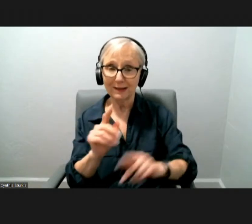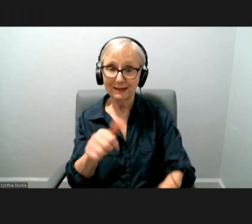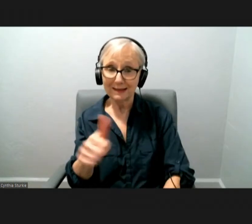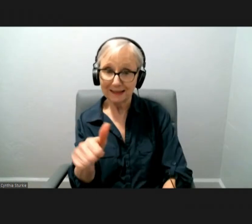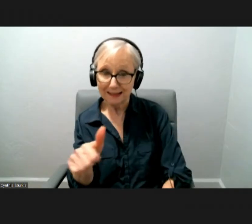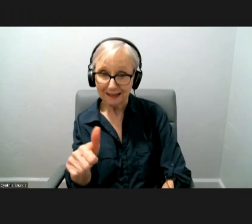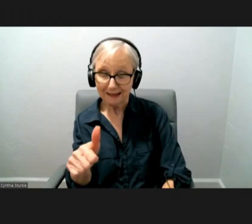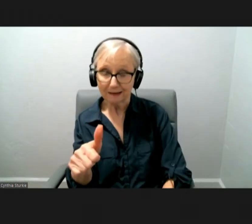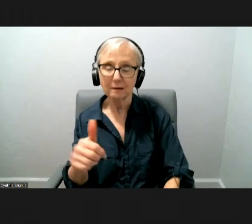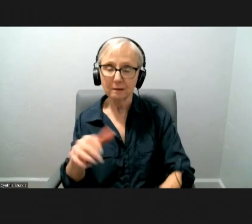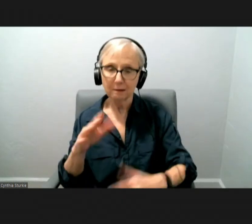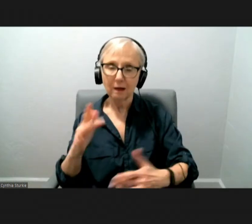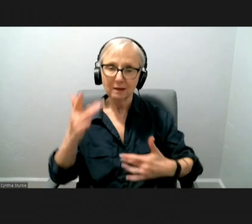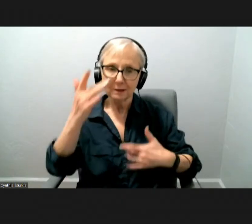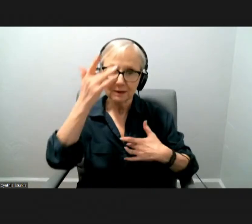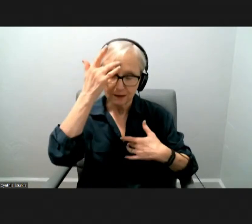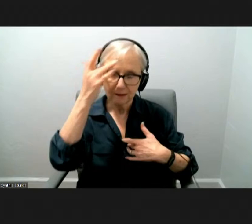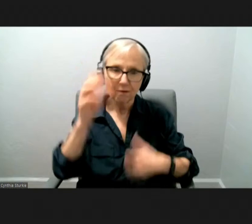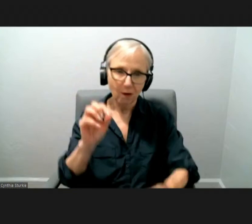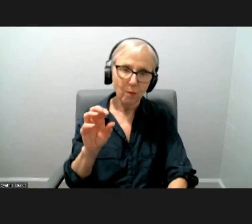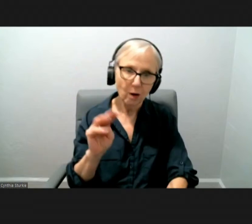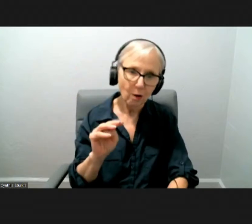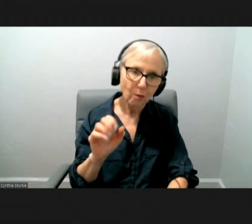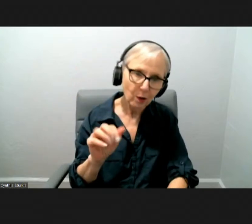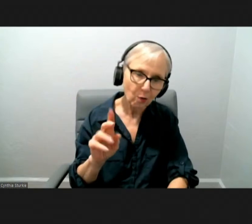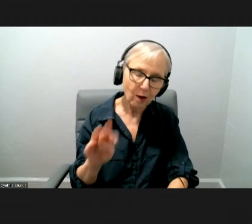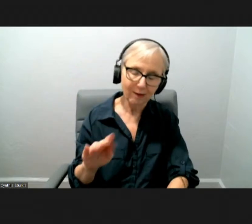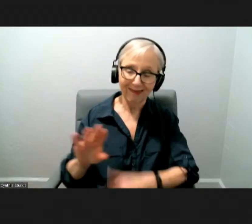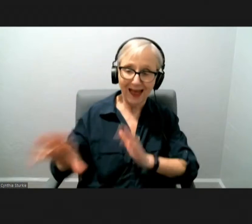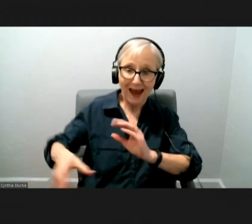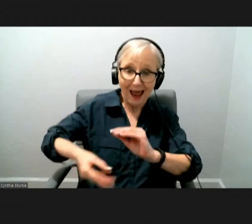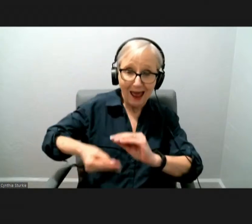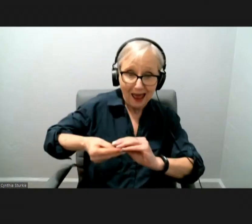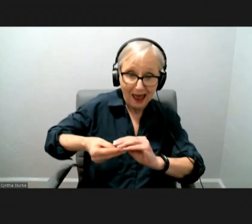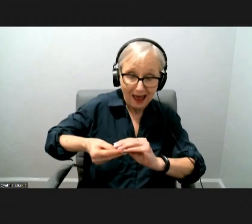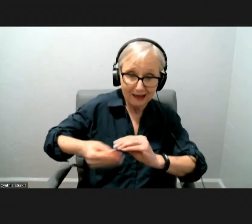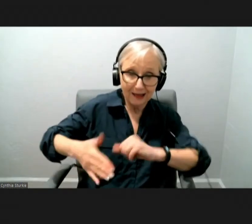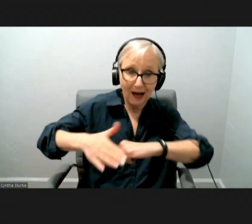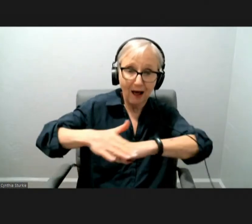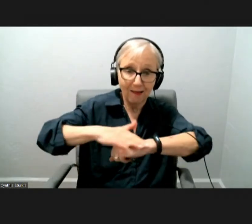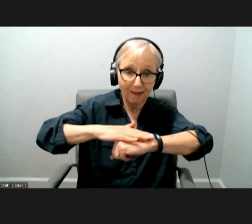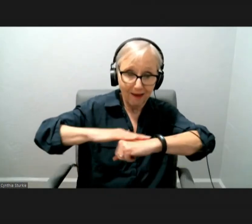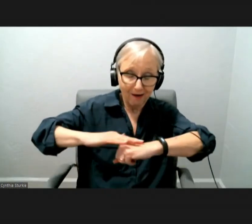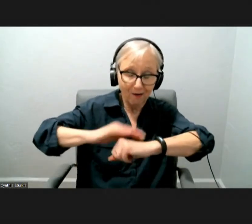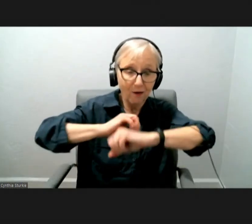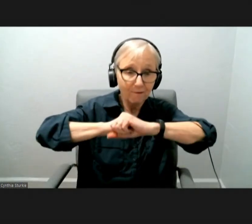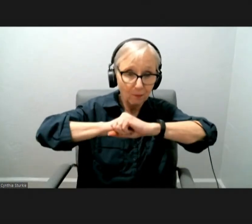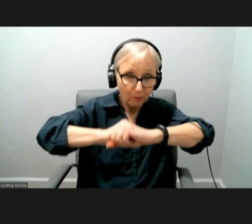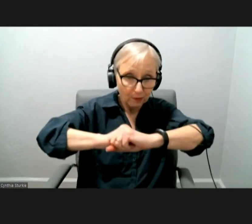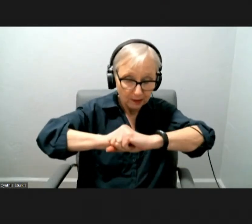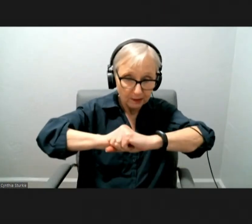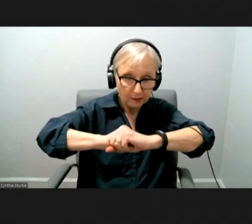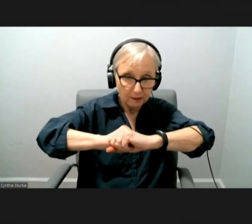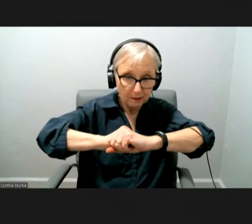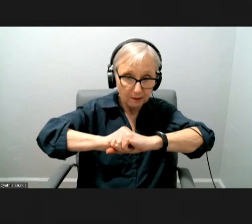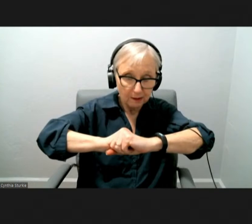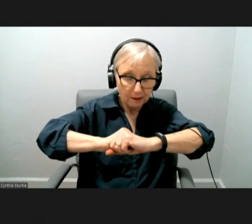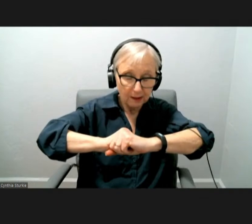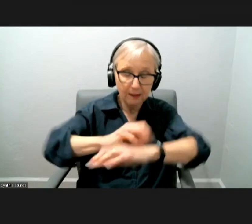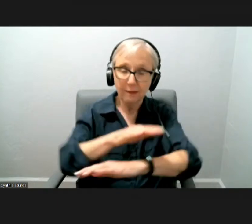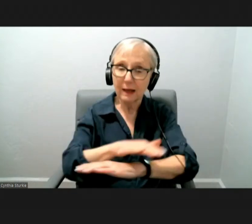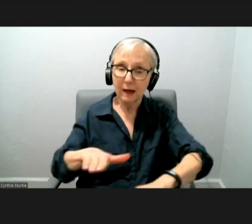were infectious. So it's given us a layer of protection. And certainly, we've seen in the unvaccinated